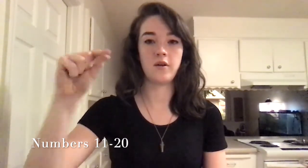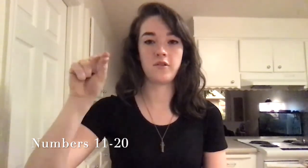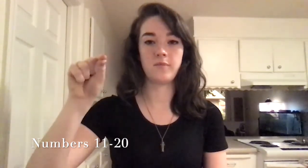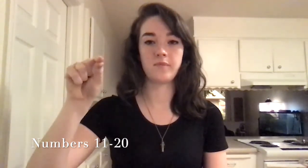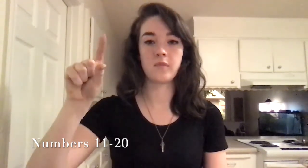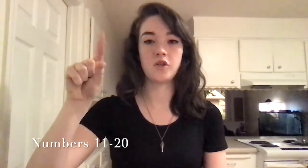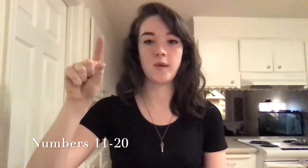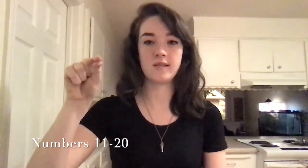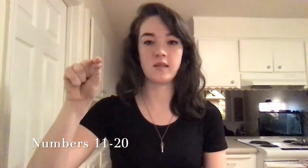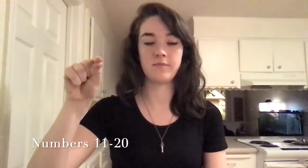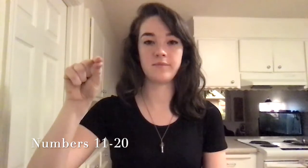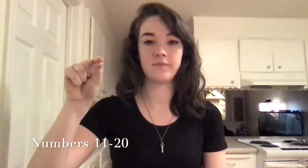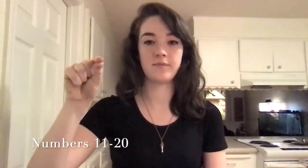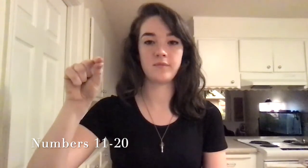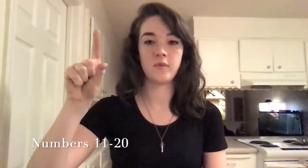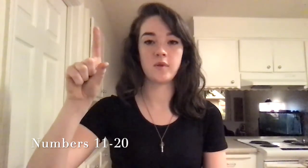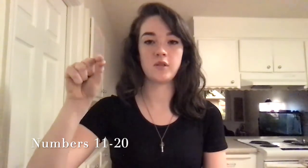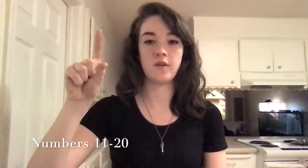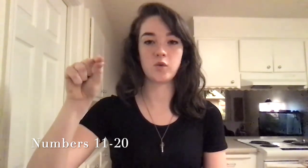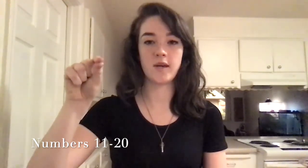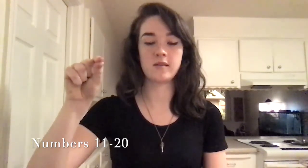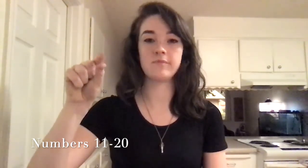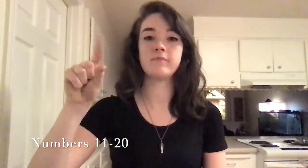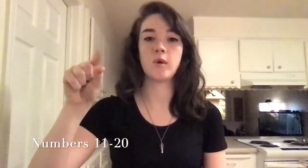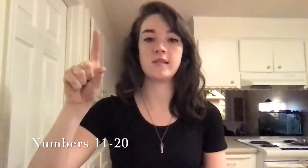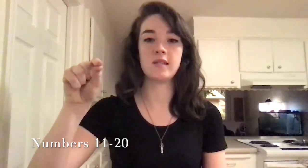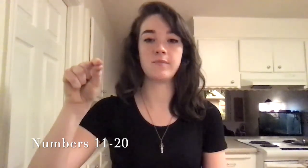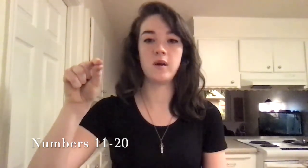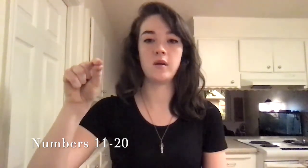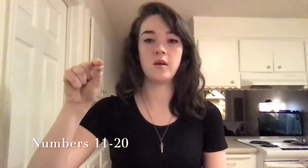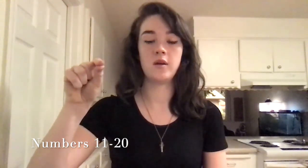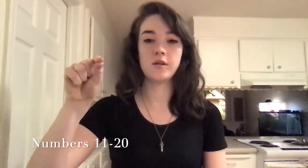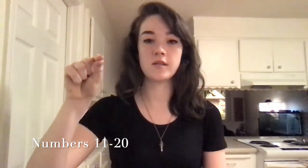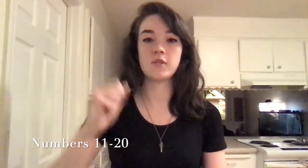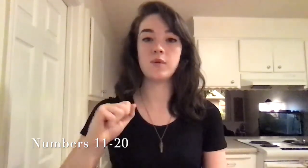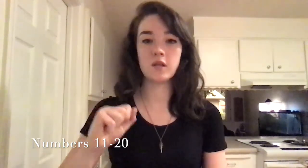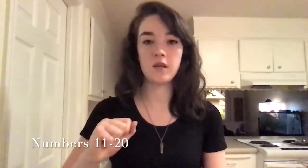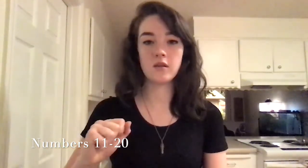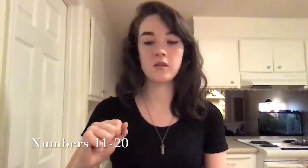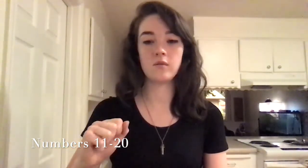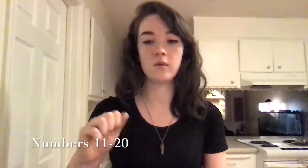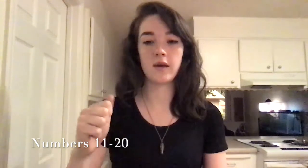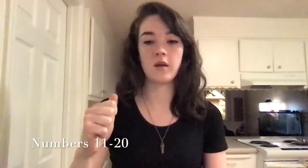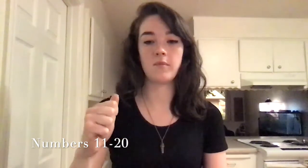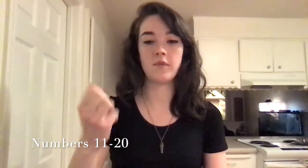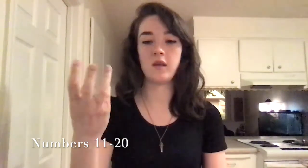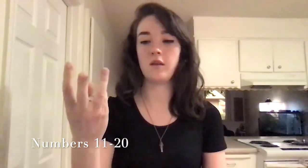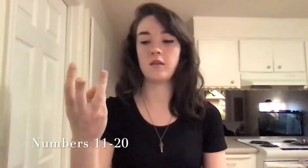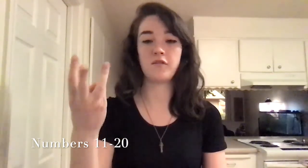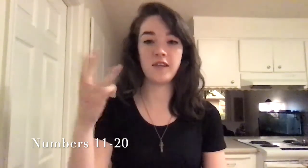thumb. 20. So you do that twice. 20. Awesome. So you can either do the